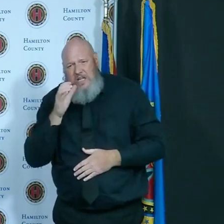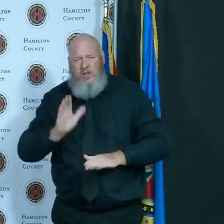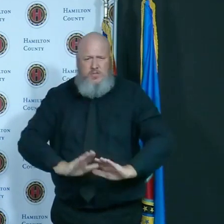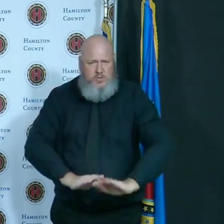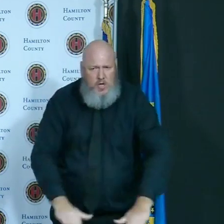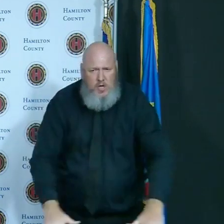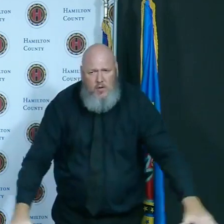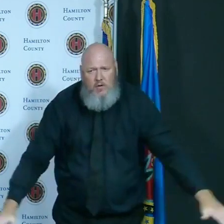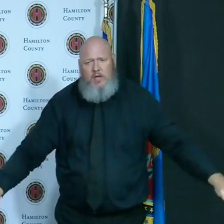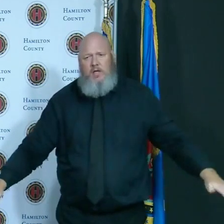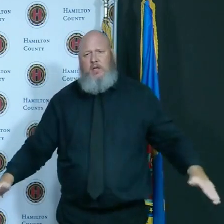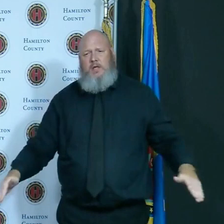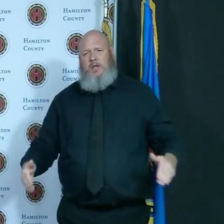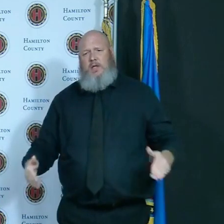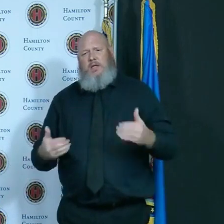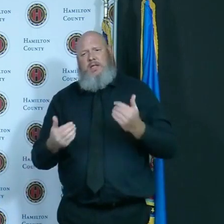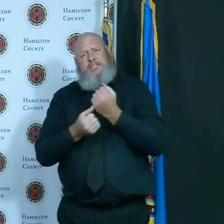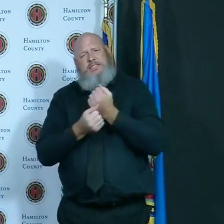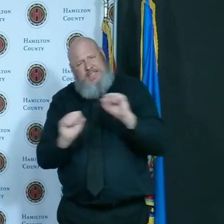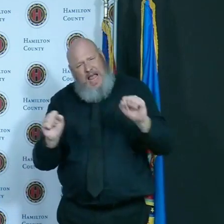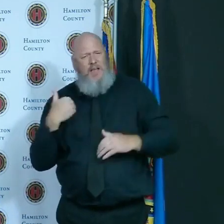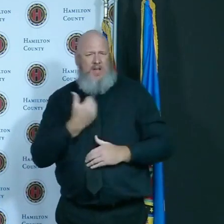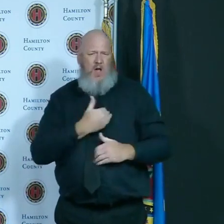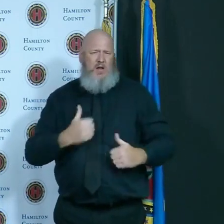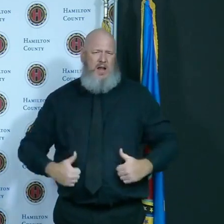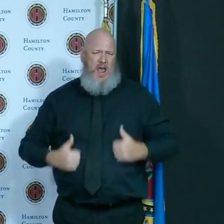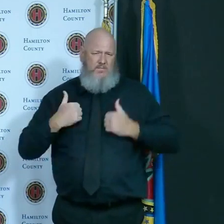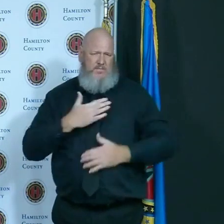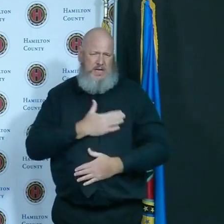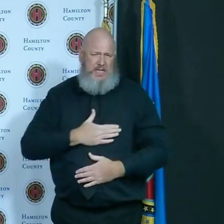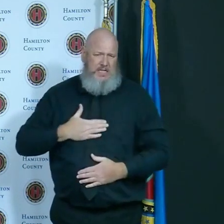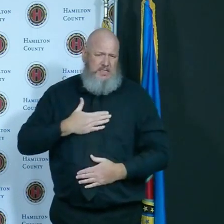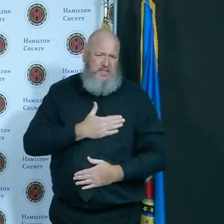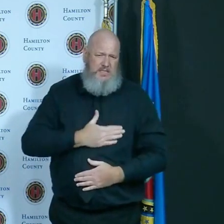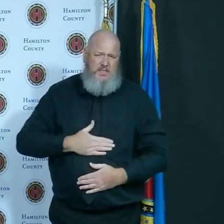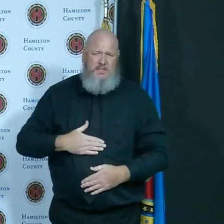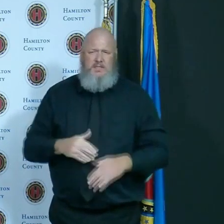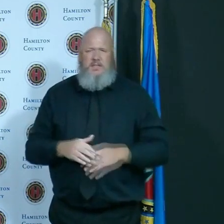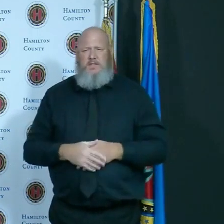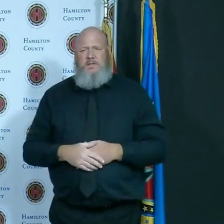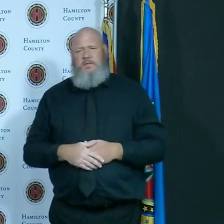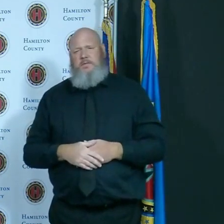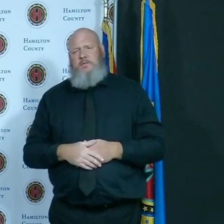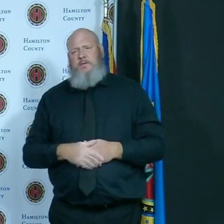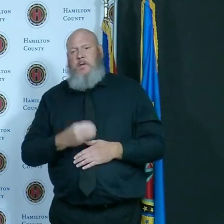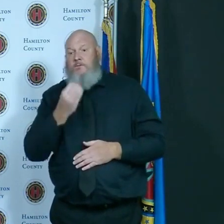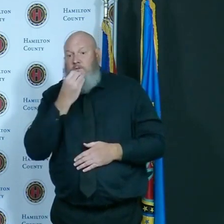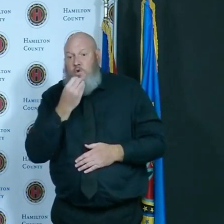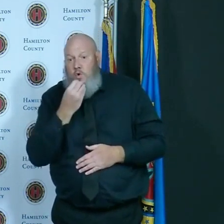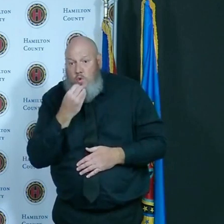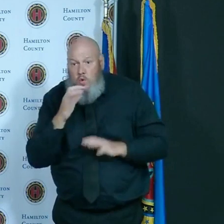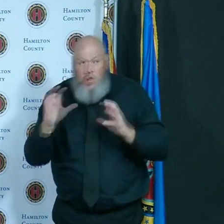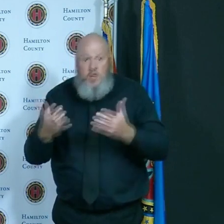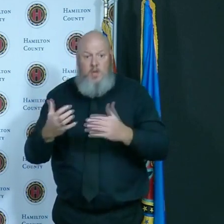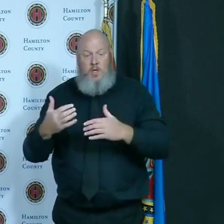our lives and make sure that we have all that we need, from food and shelter to emergency resources. Again,